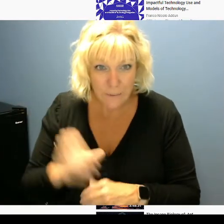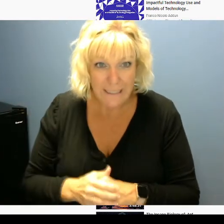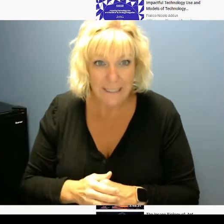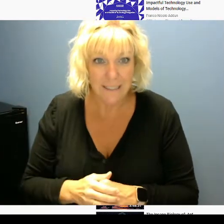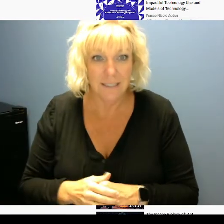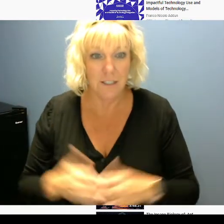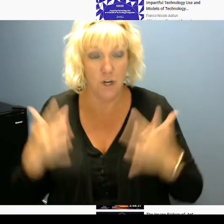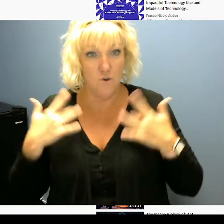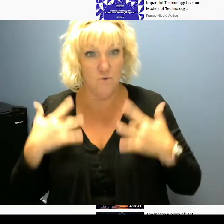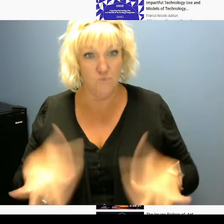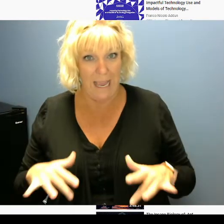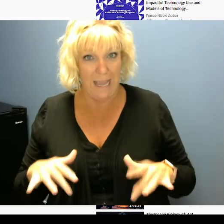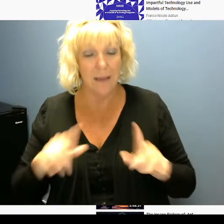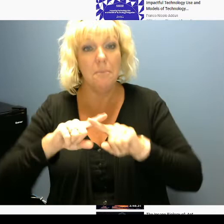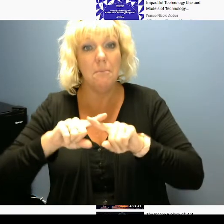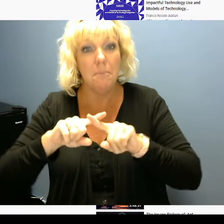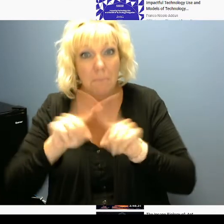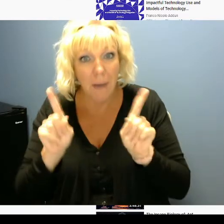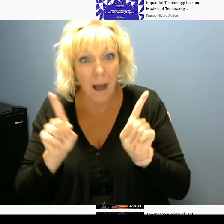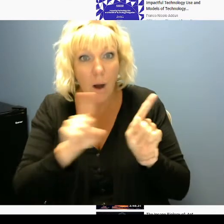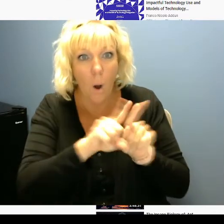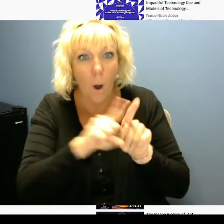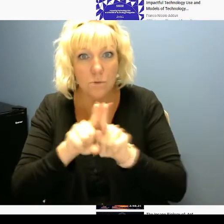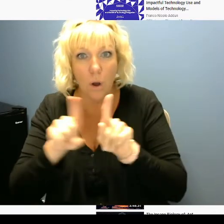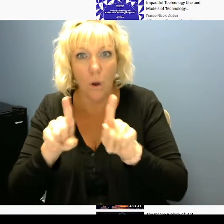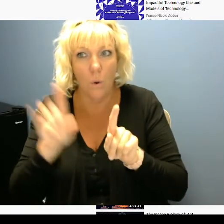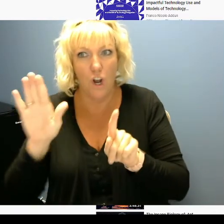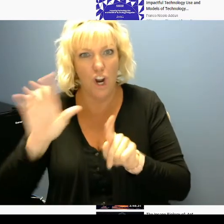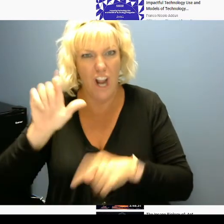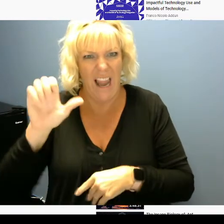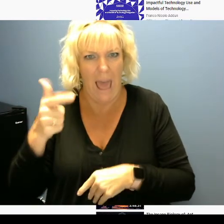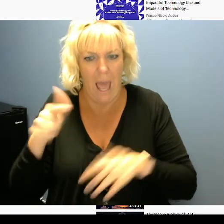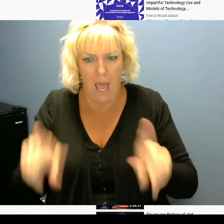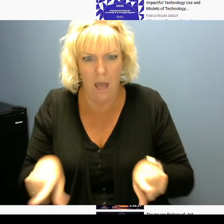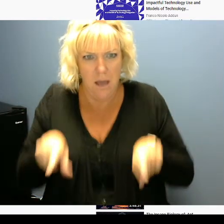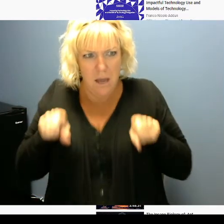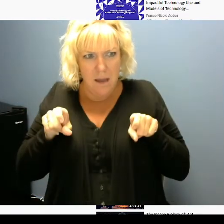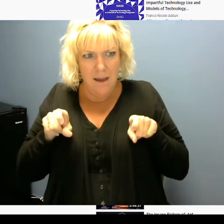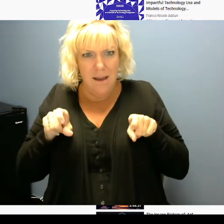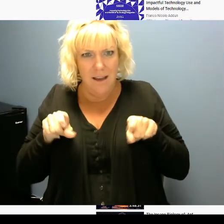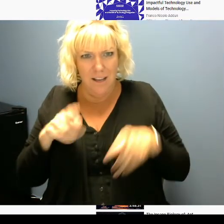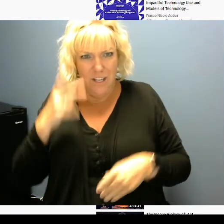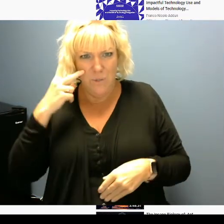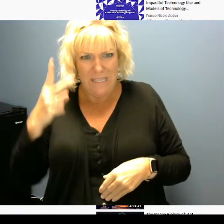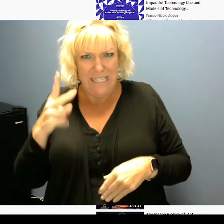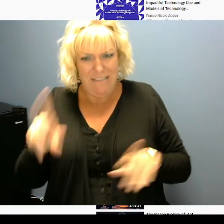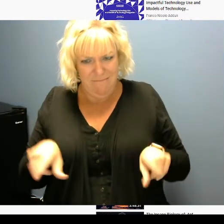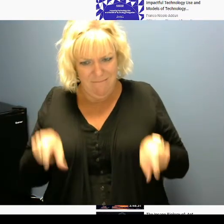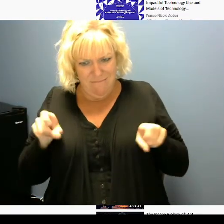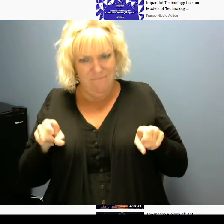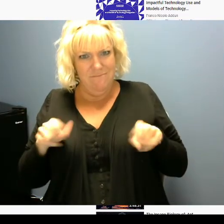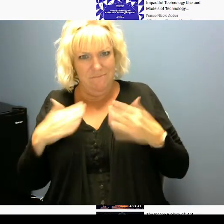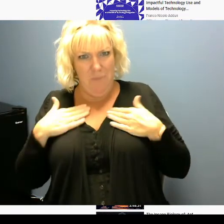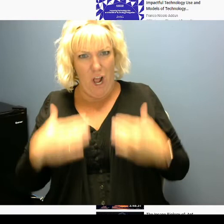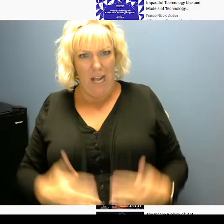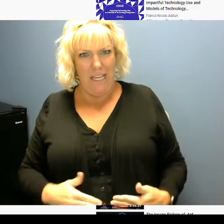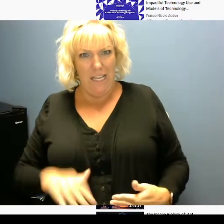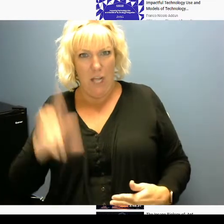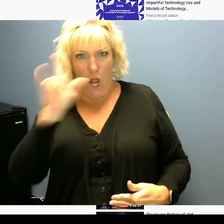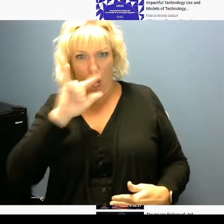reclined, which is suggestive in the ways in which they've positioned her in this